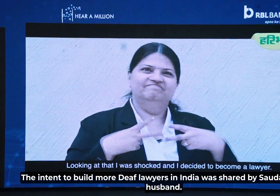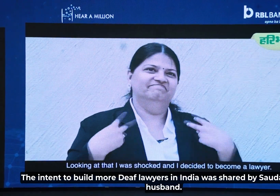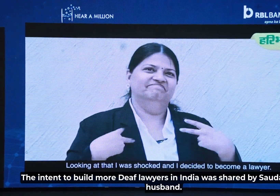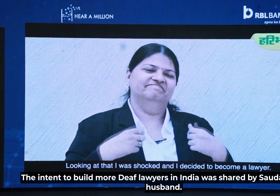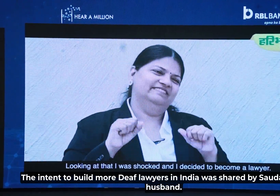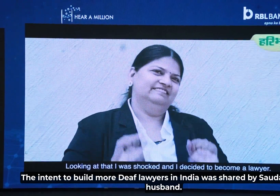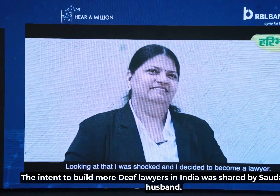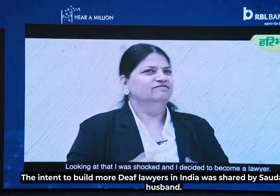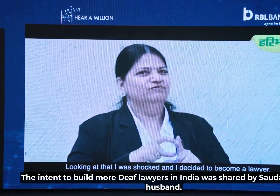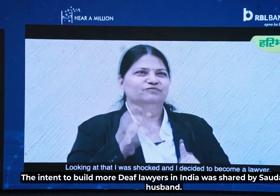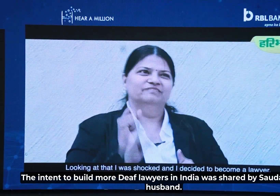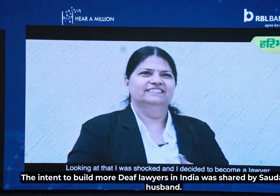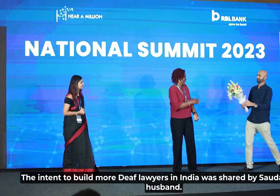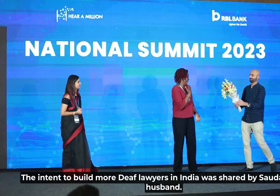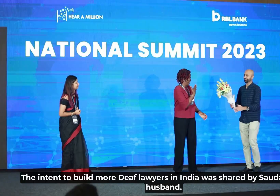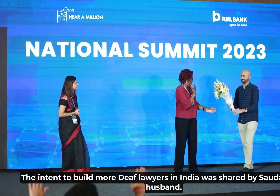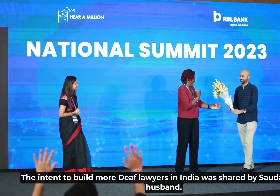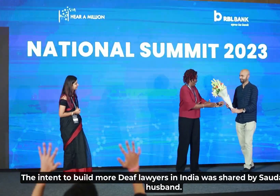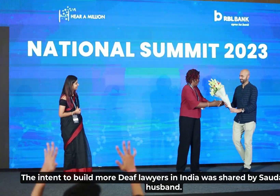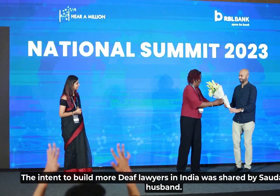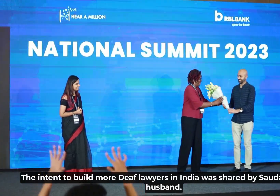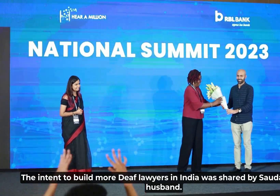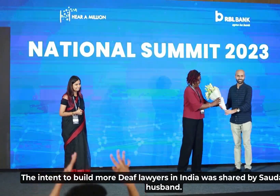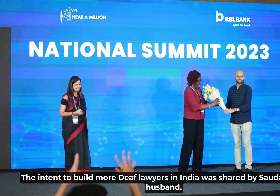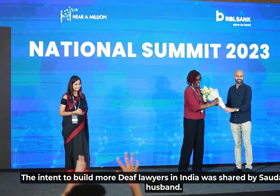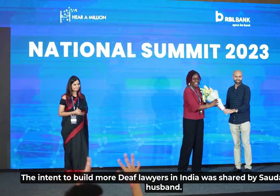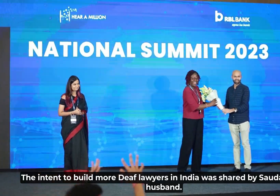The intent to build more deaf lawyers in India was shared by Saudamini's husband.